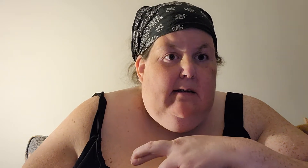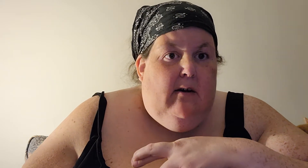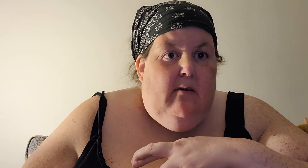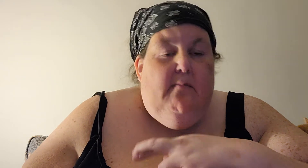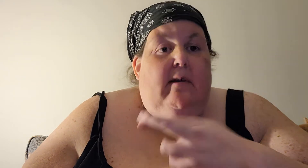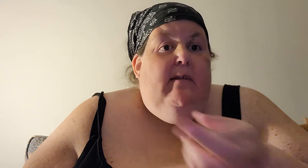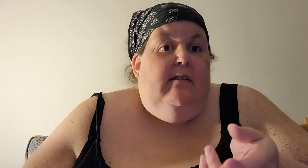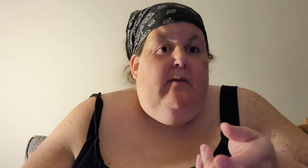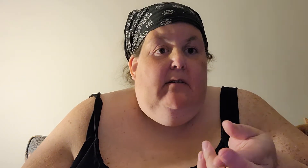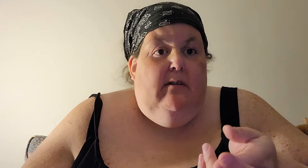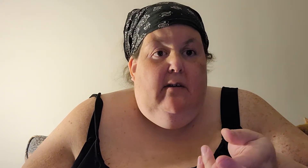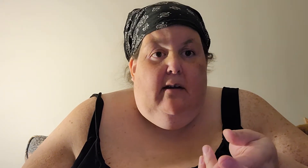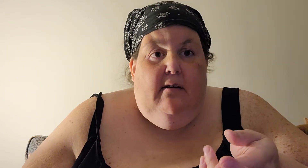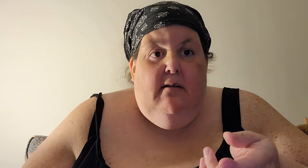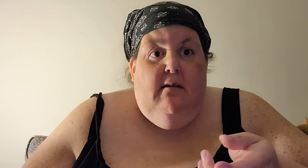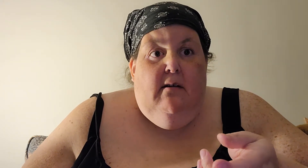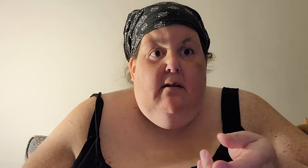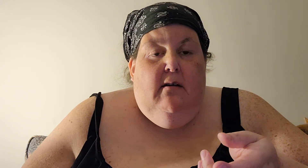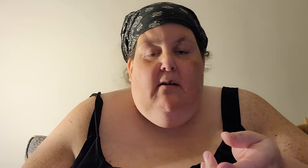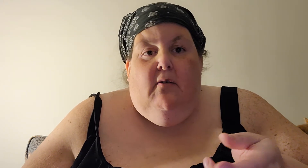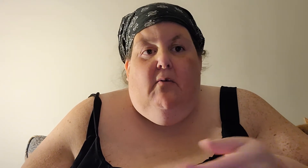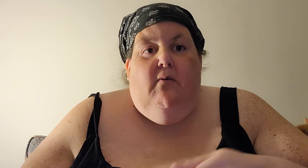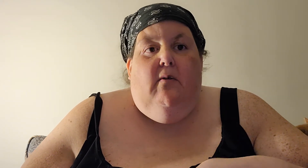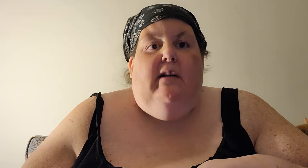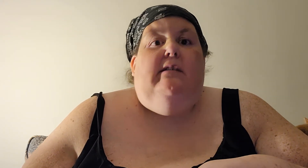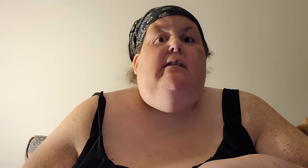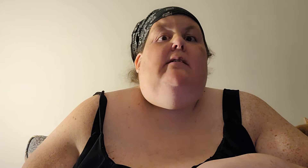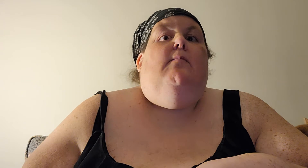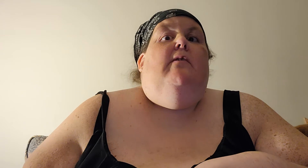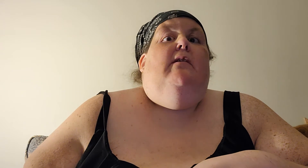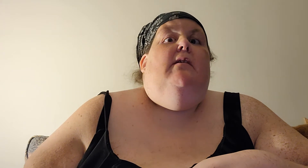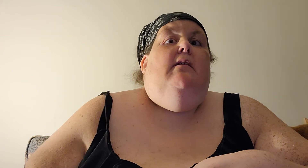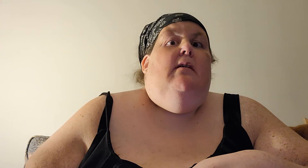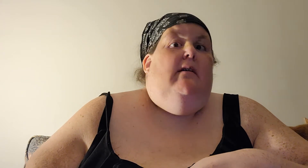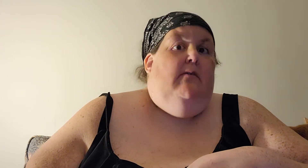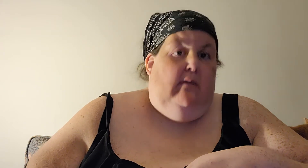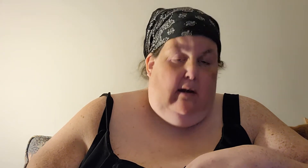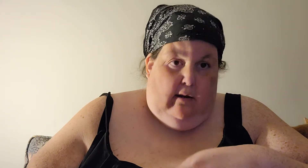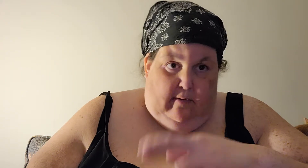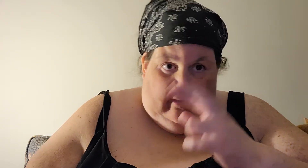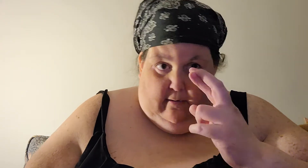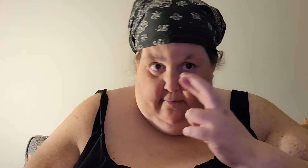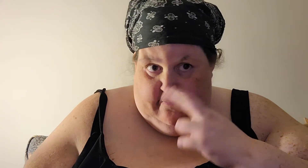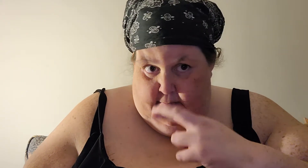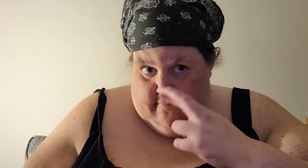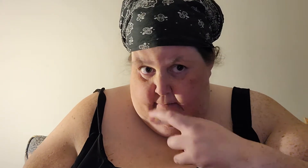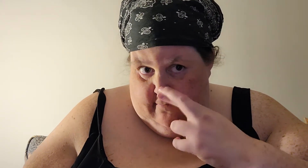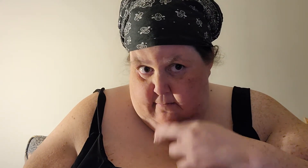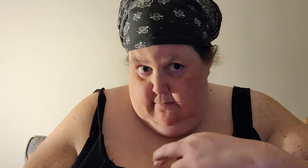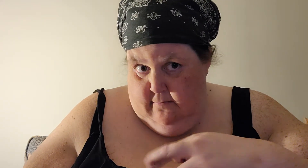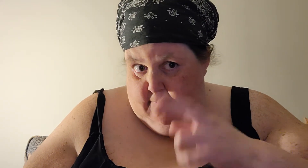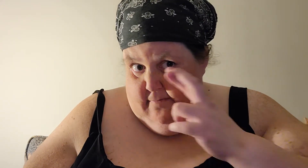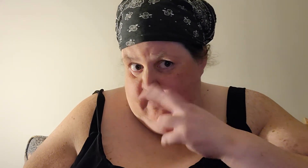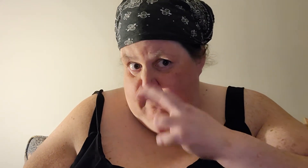So, maybe that's what I'll do that. When I see someone I don't like, I'll be like,